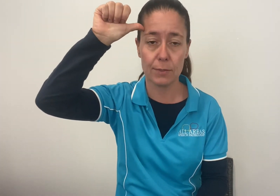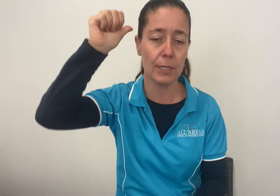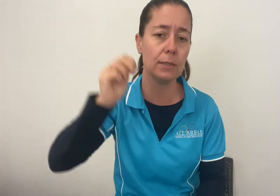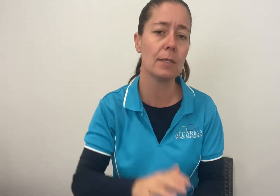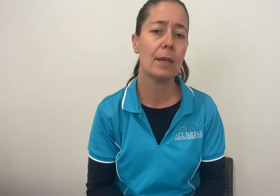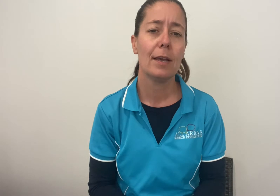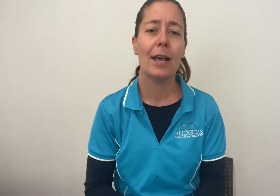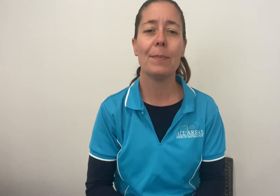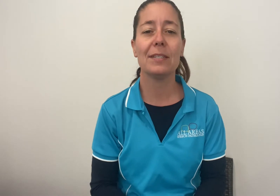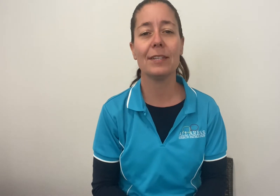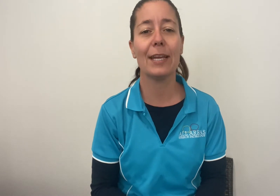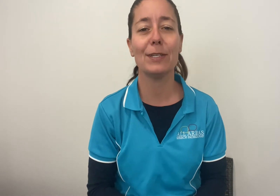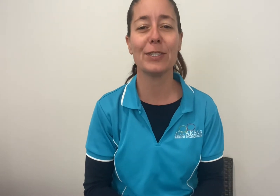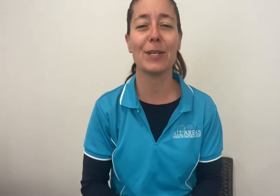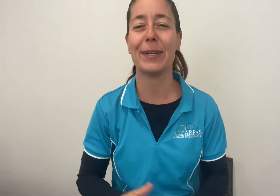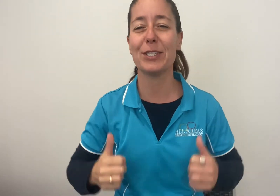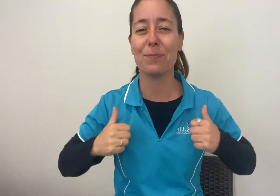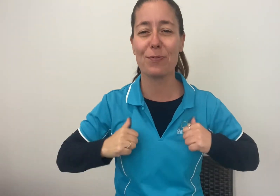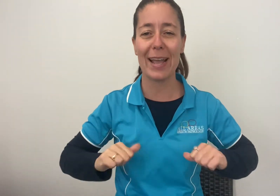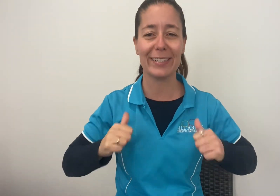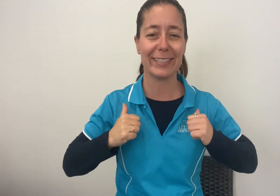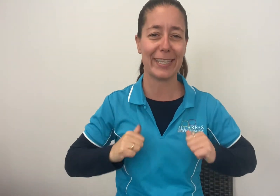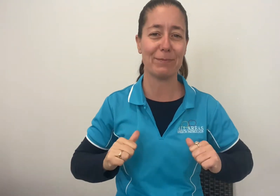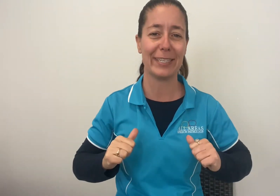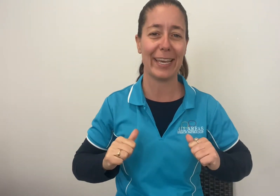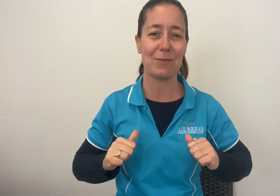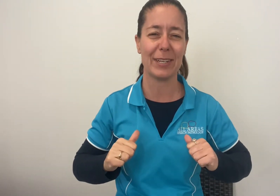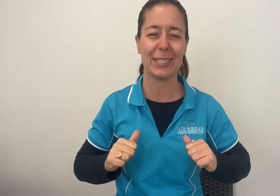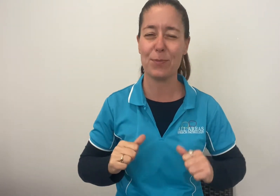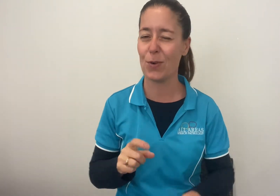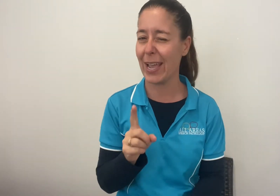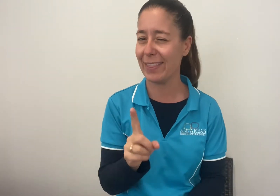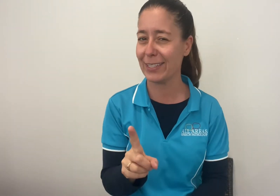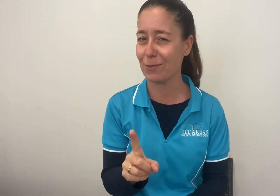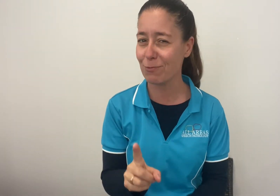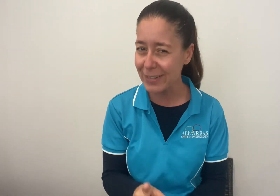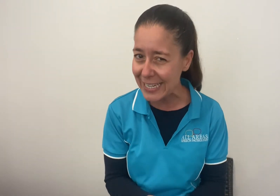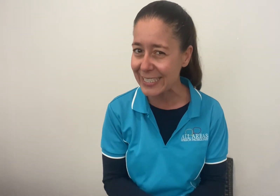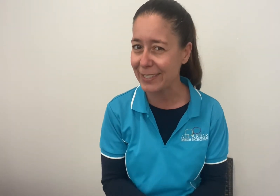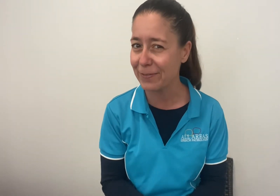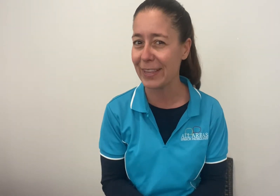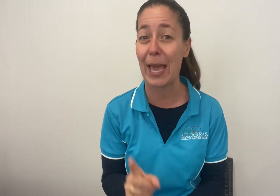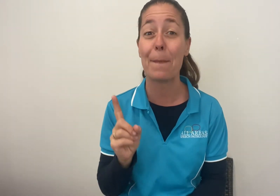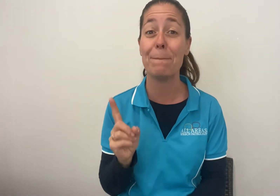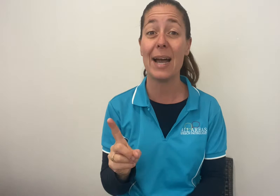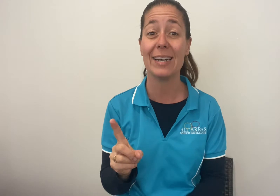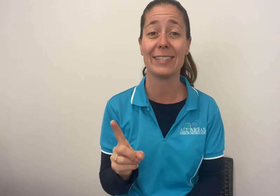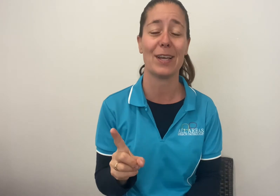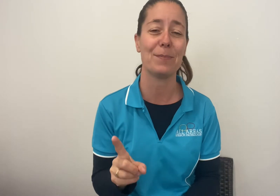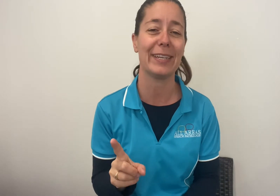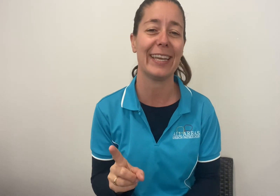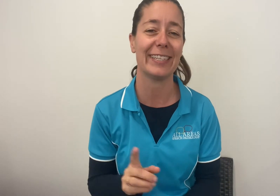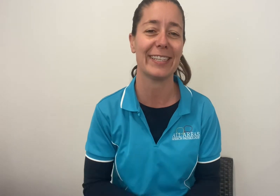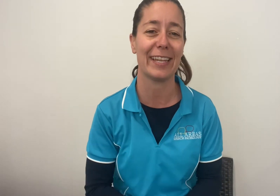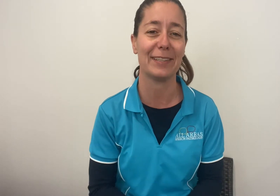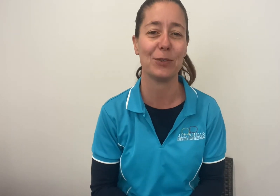ones. But today we're just going to practice them together once more, and there's a reason for that, but I'm going to get to that a little bit